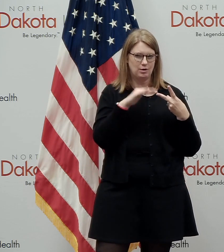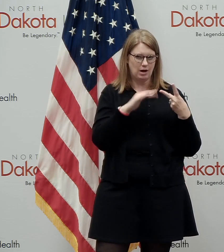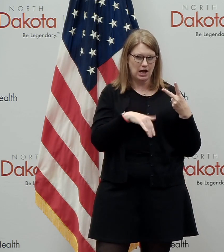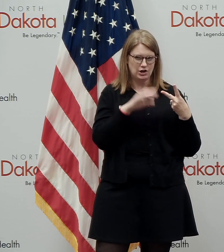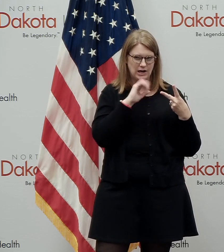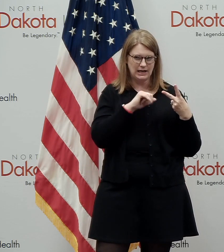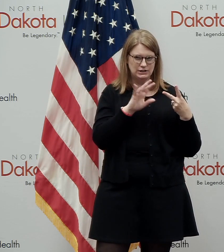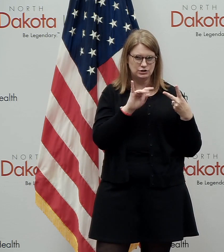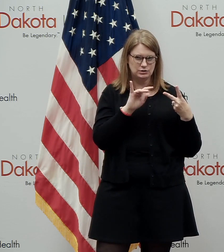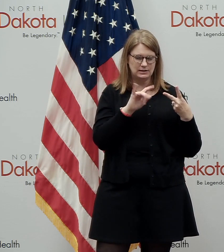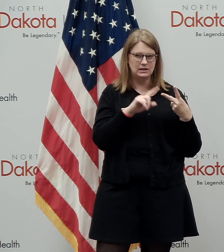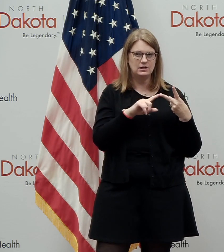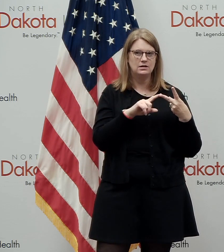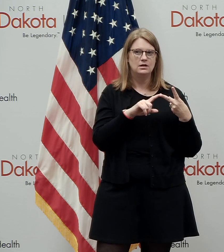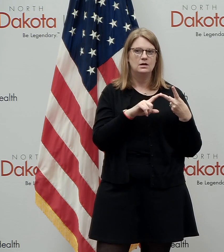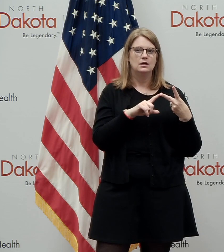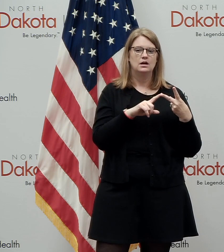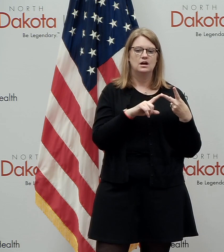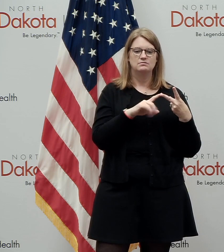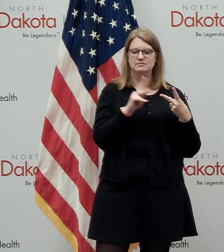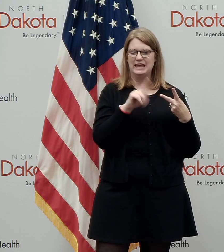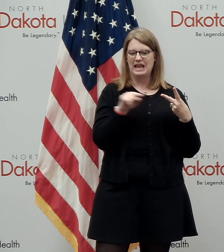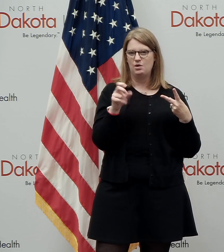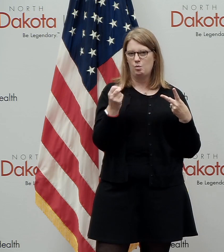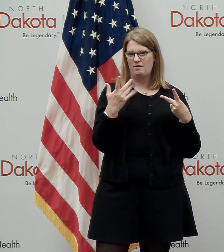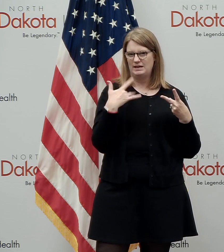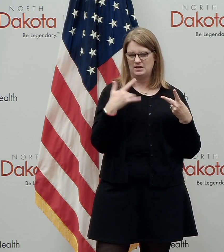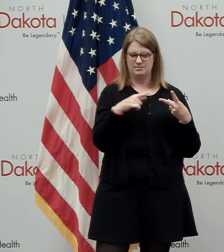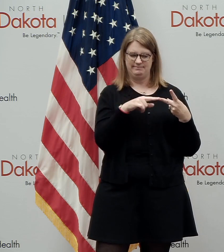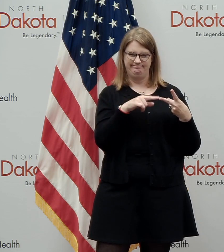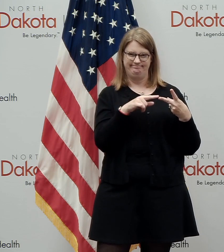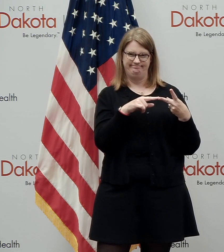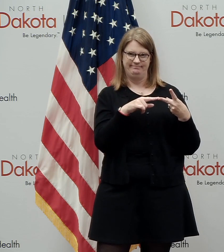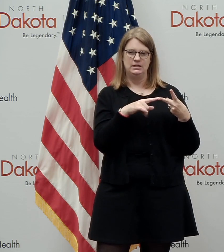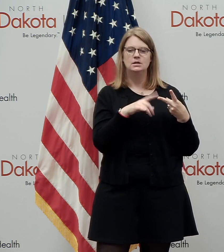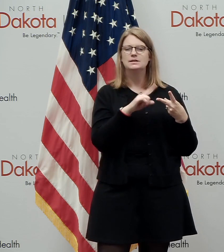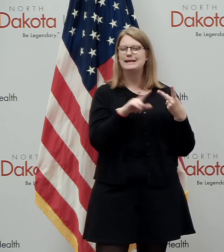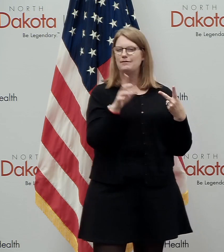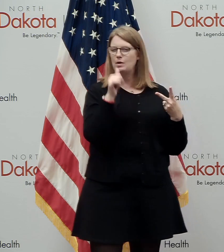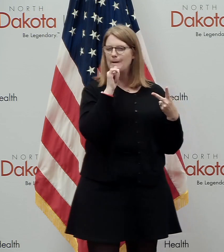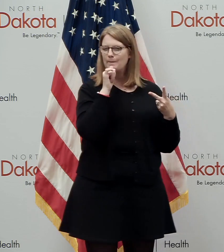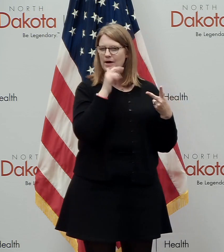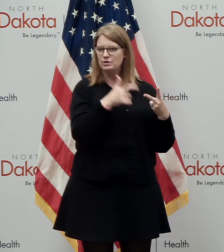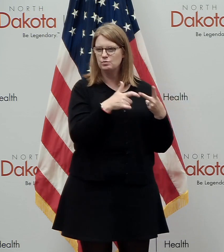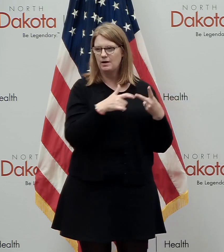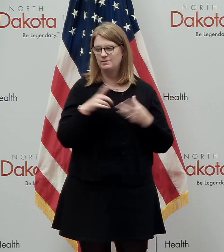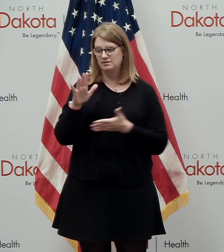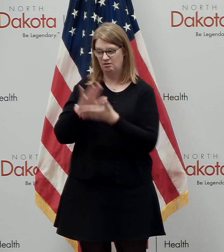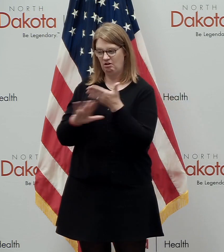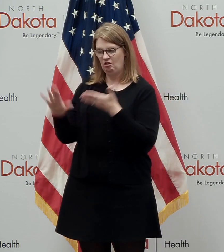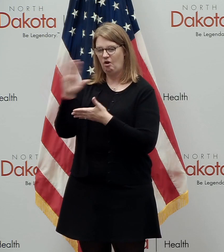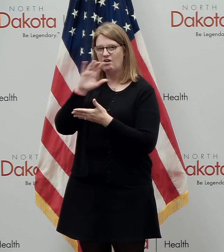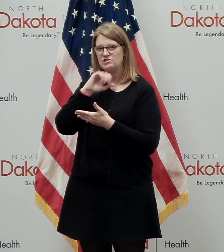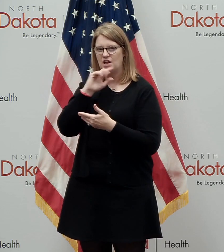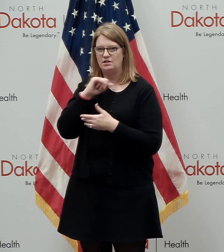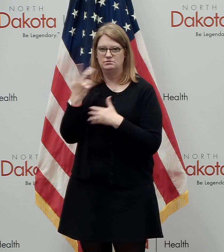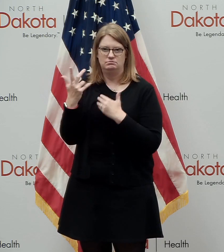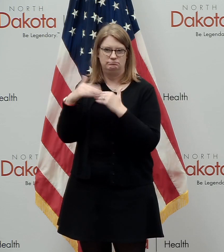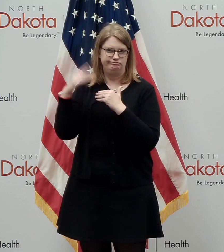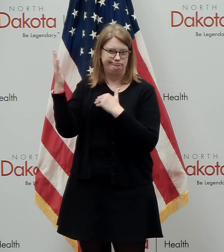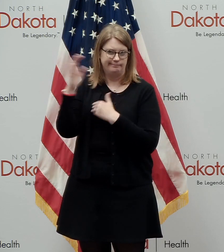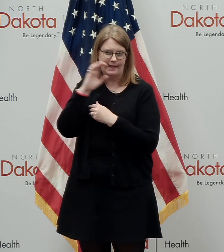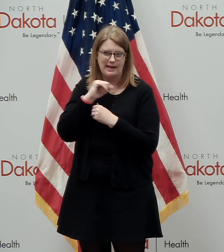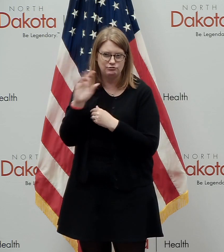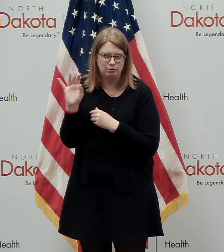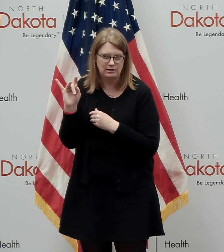are 18 or under. They've got different privacy requirements than those that would be college age, assuming most college students are considered